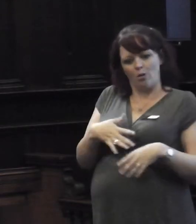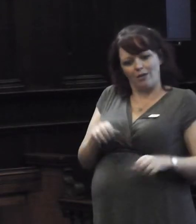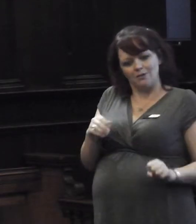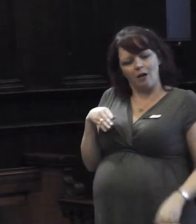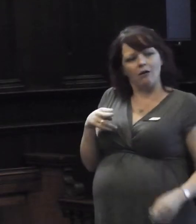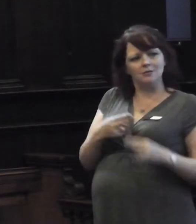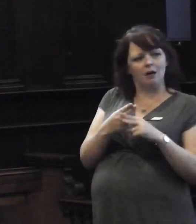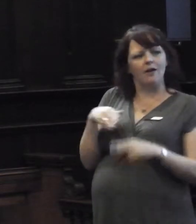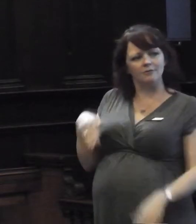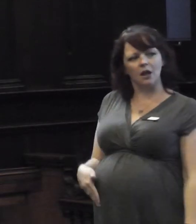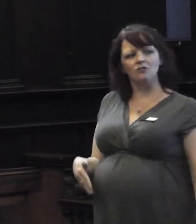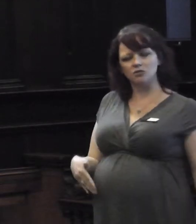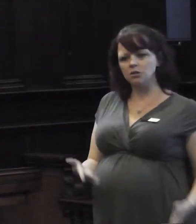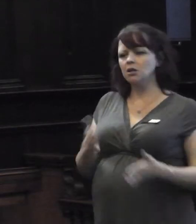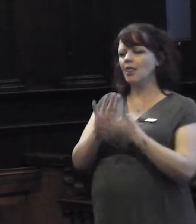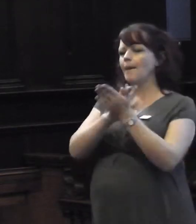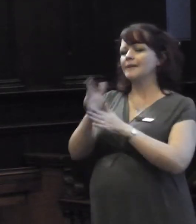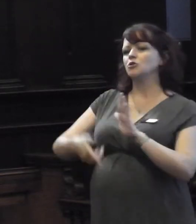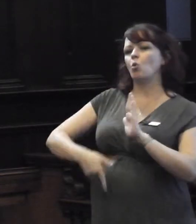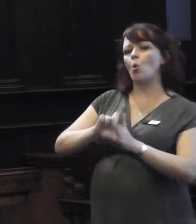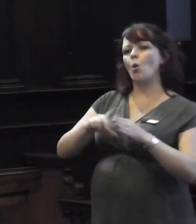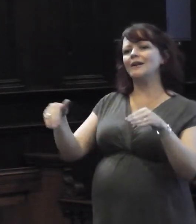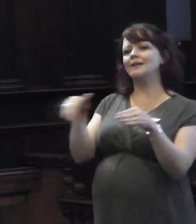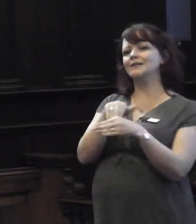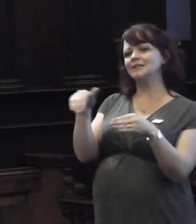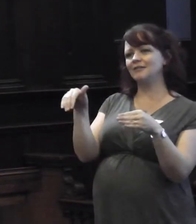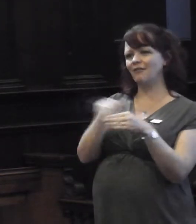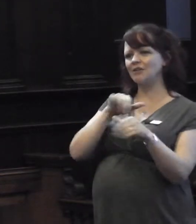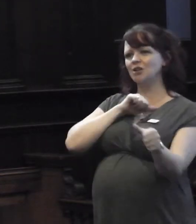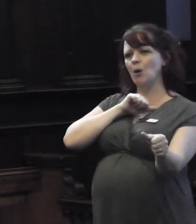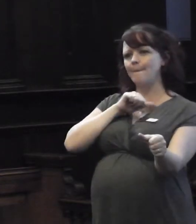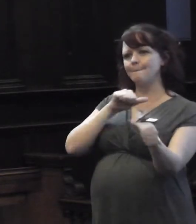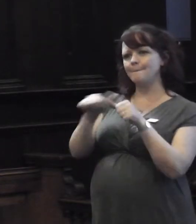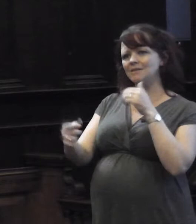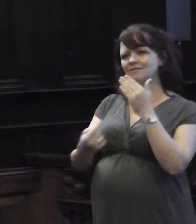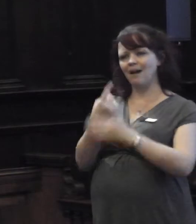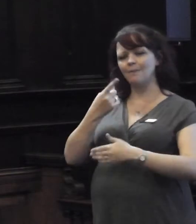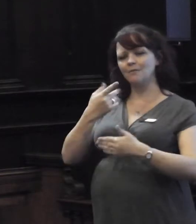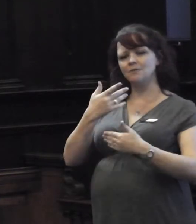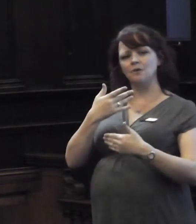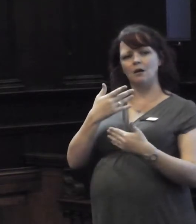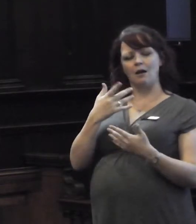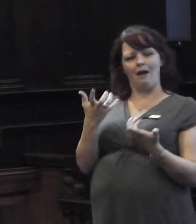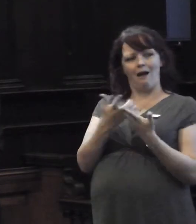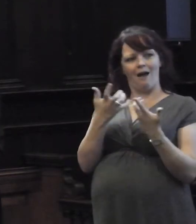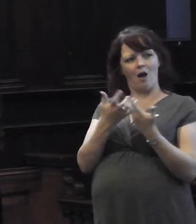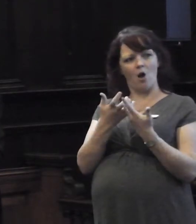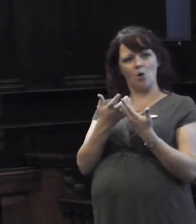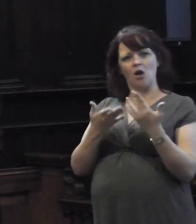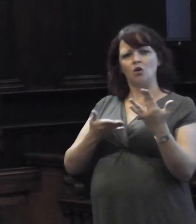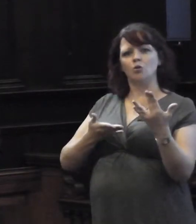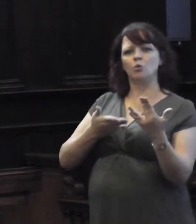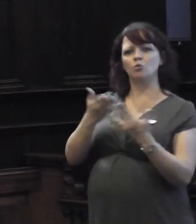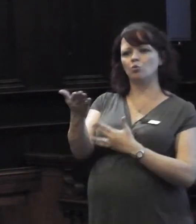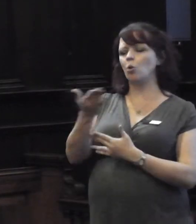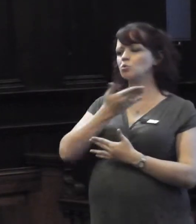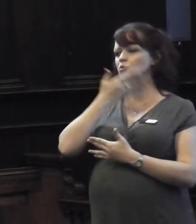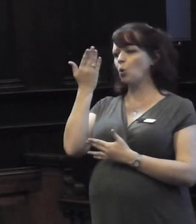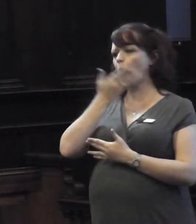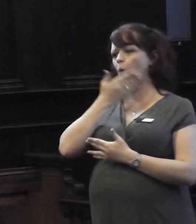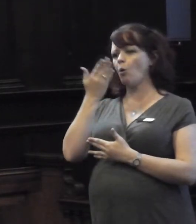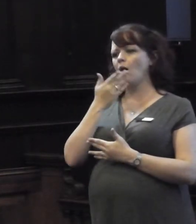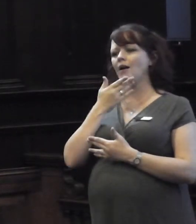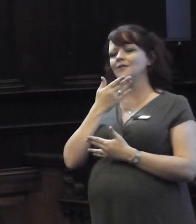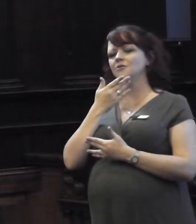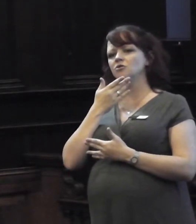Early intervention can best be achieved by going into schools to point out the